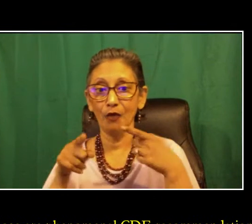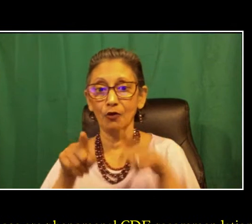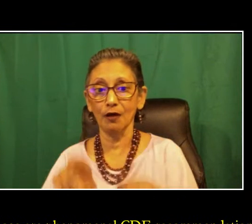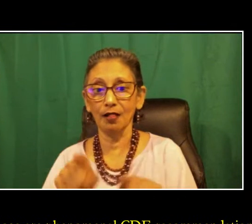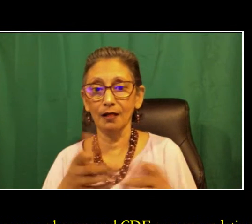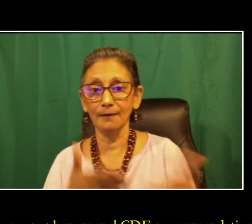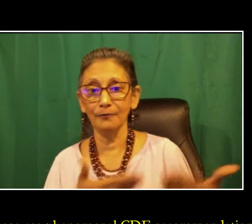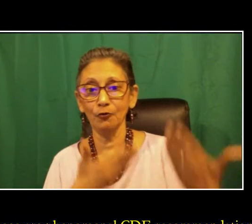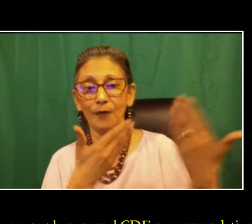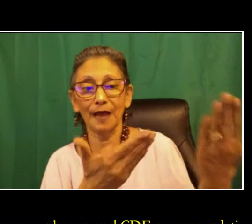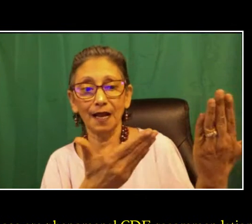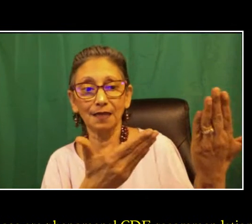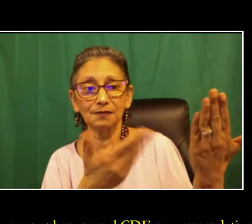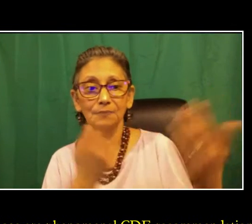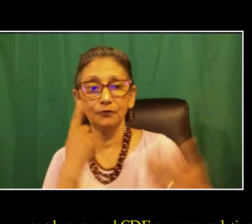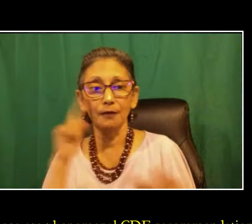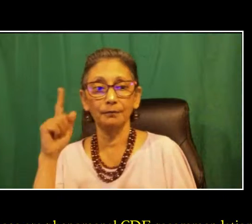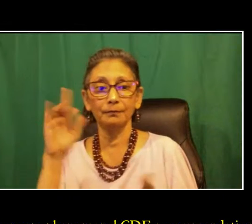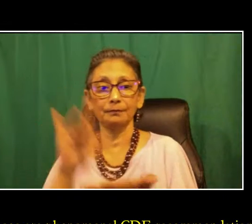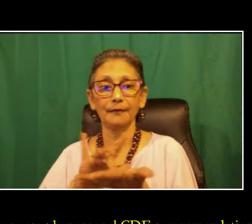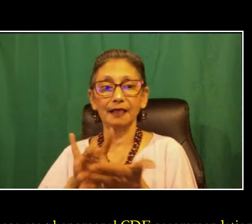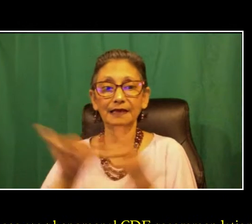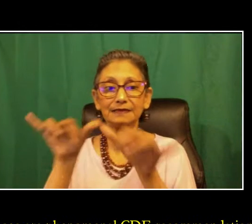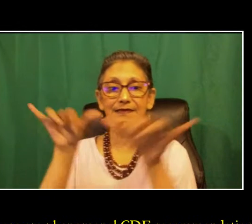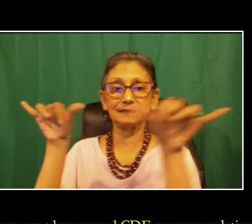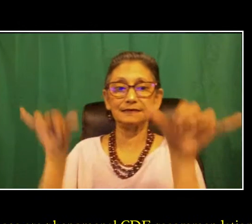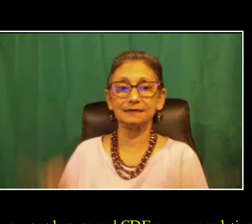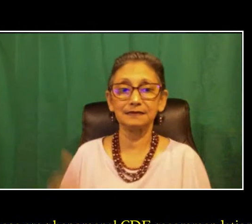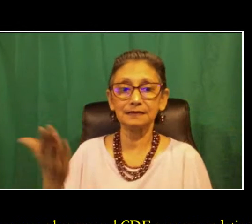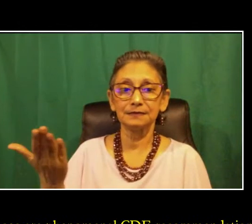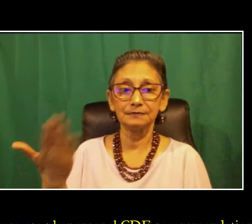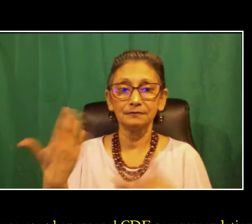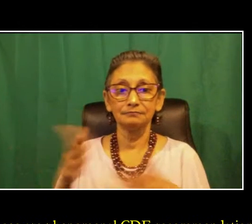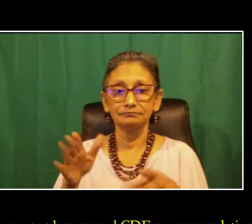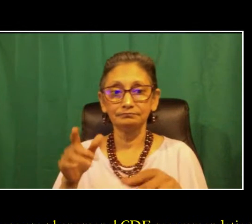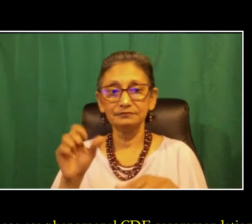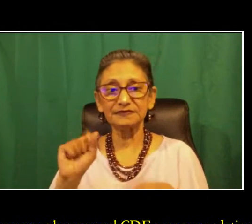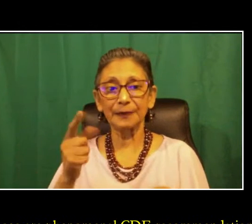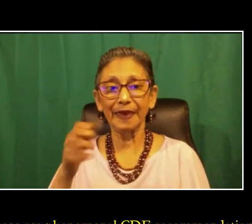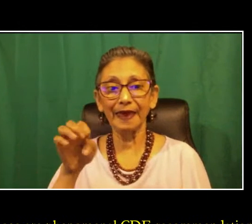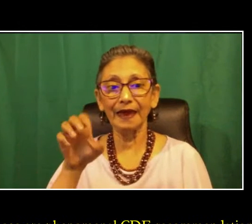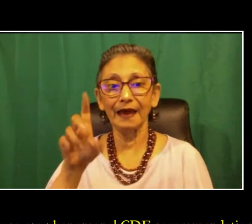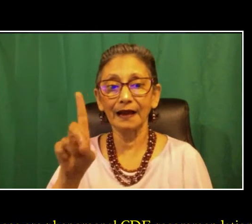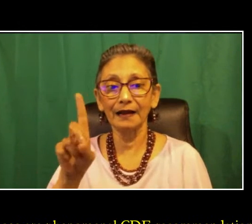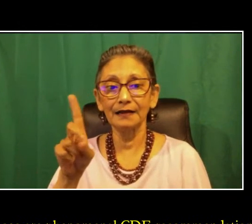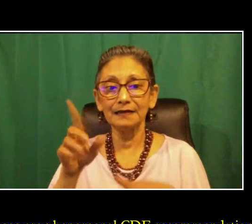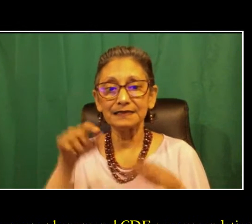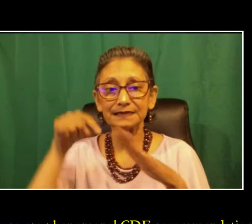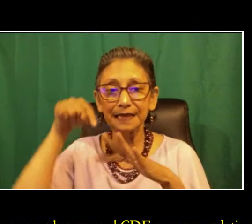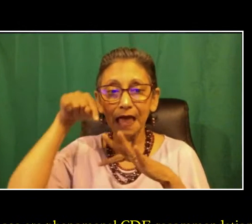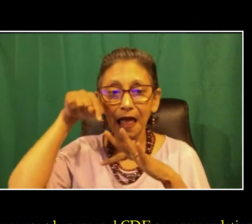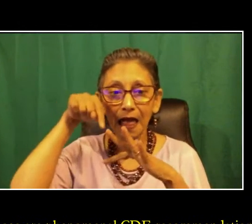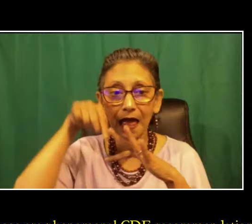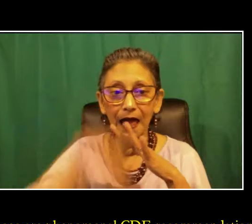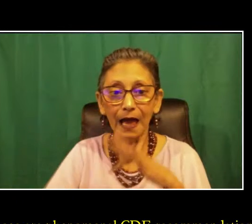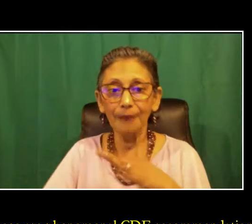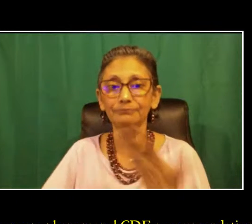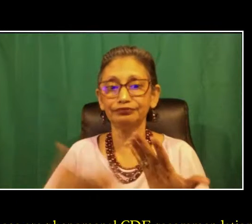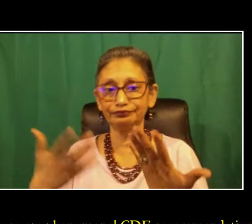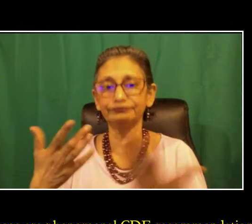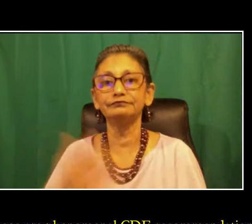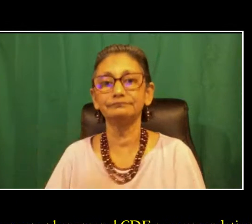Those are phenomenal CDE recommendations. Do you have parallel recommendations for the medical system, which is also